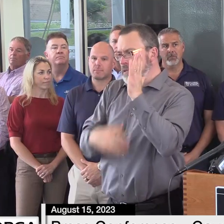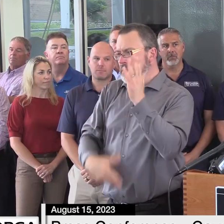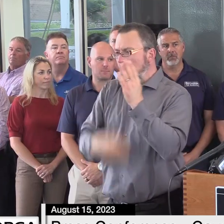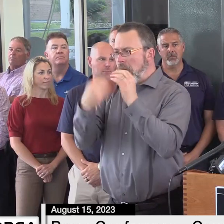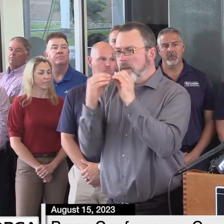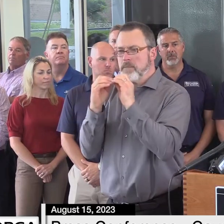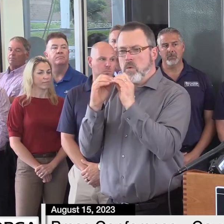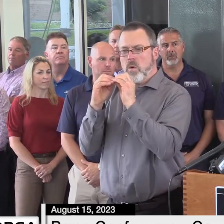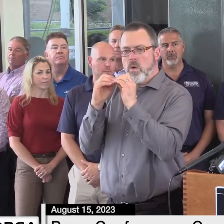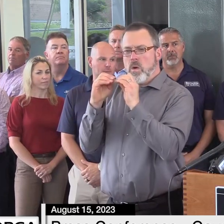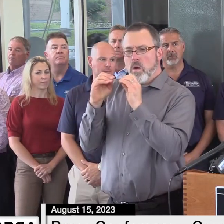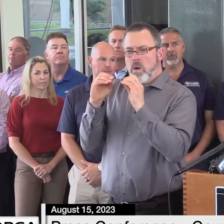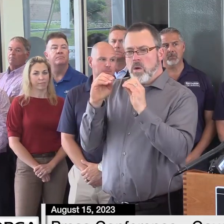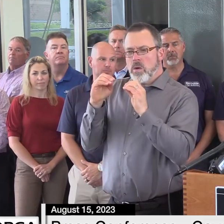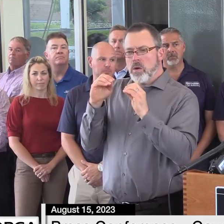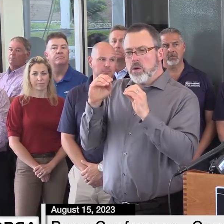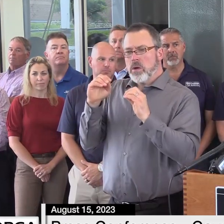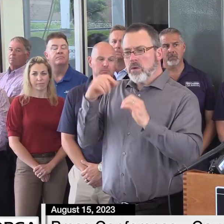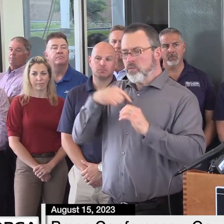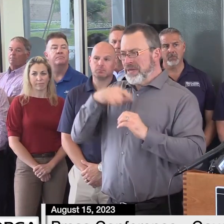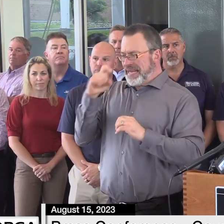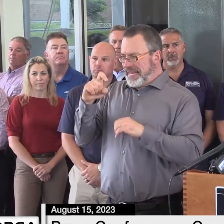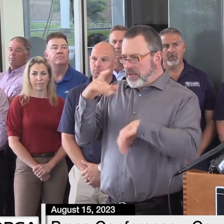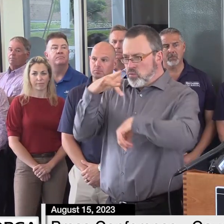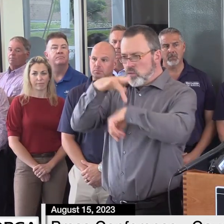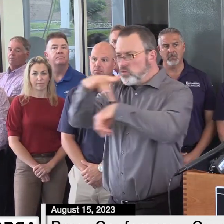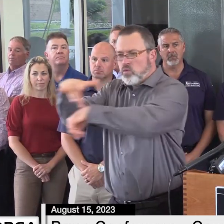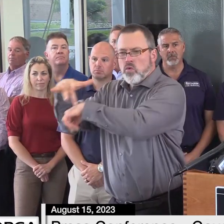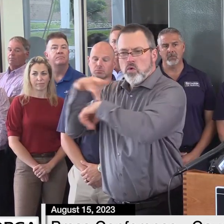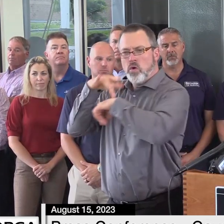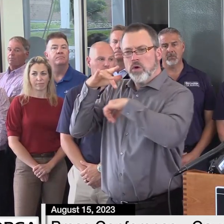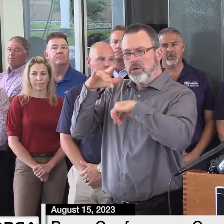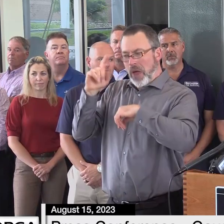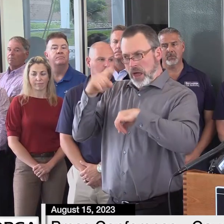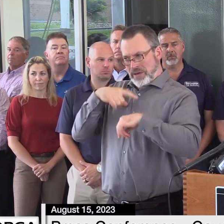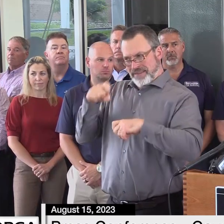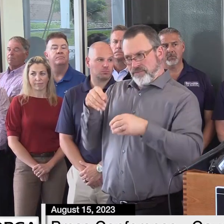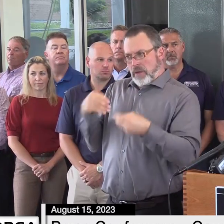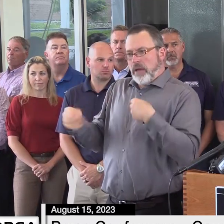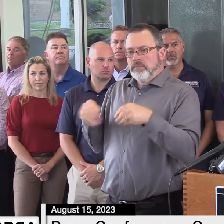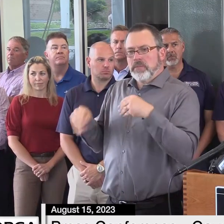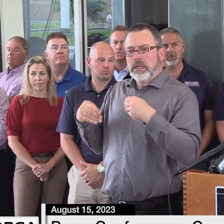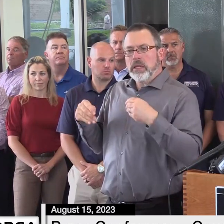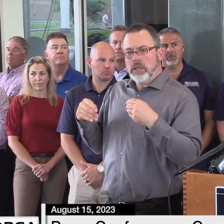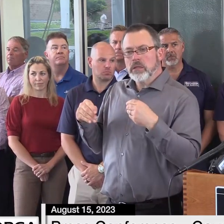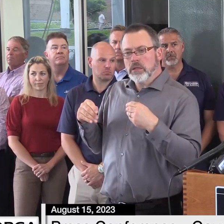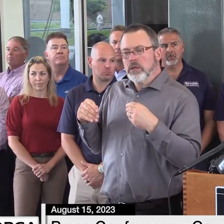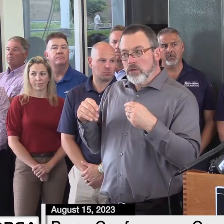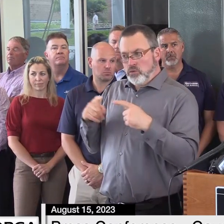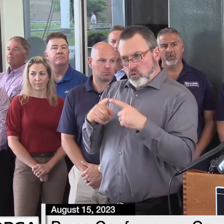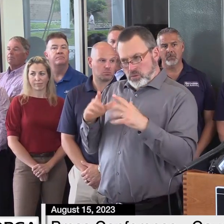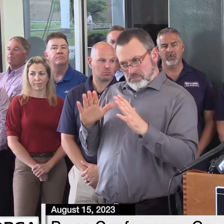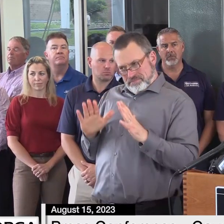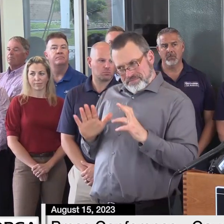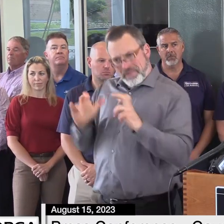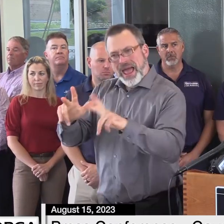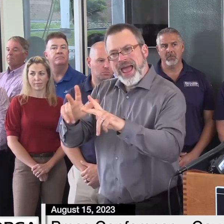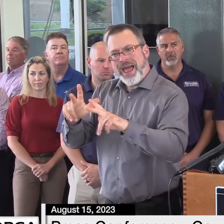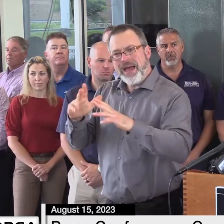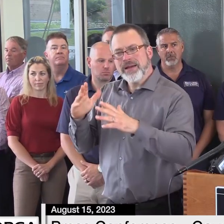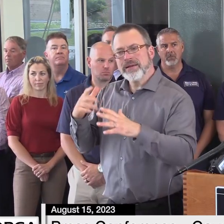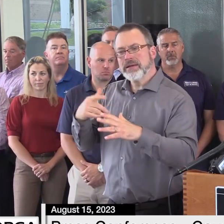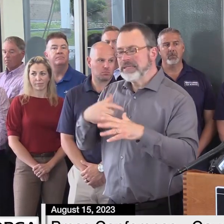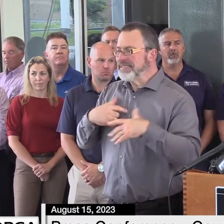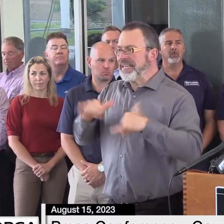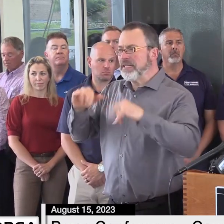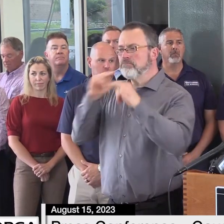we need to fully recover from this or partially recover from this. And so I know they're still working on it. This was just,